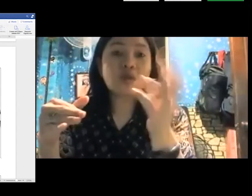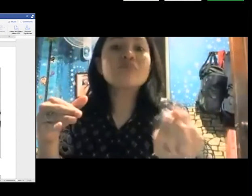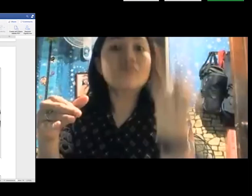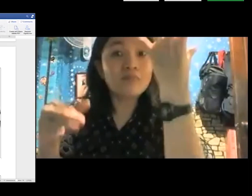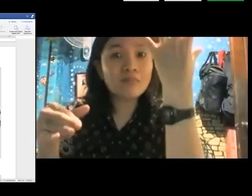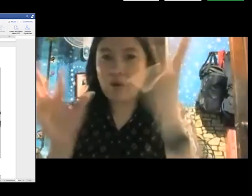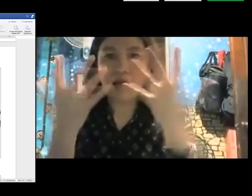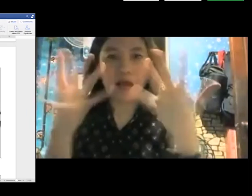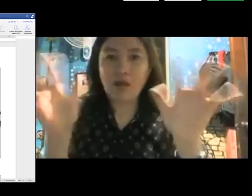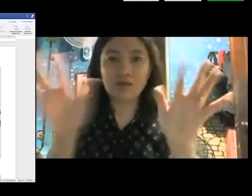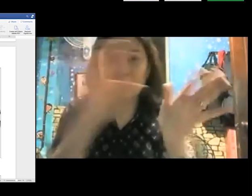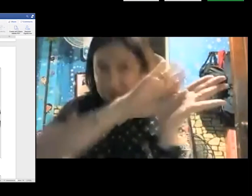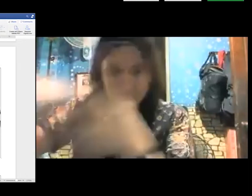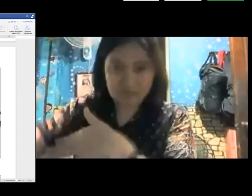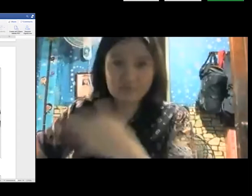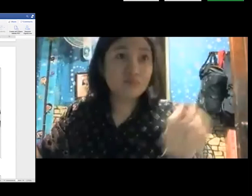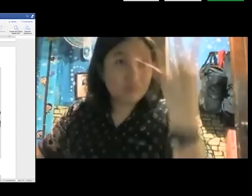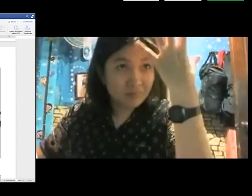right? Mm-hmm.